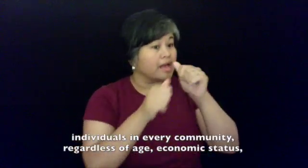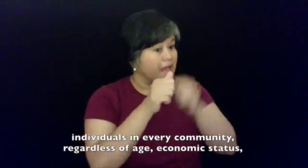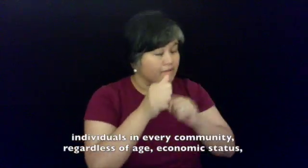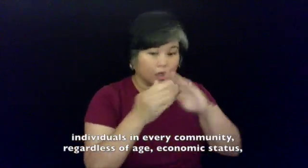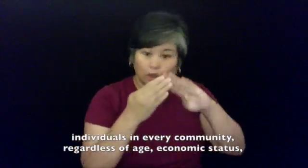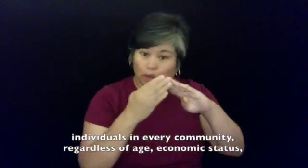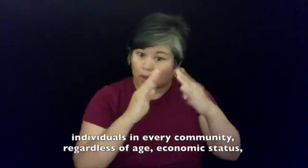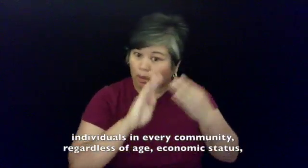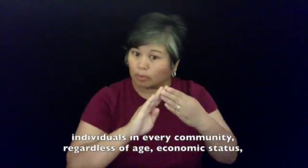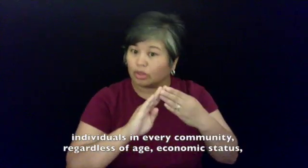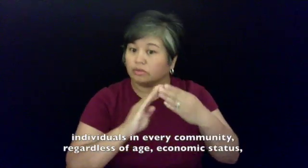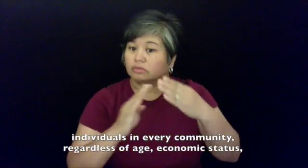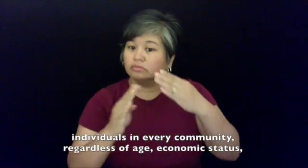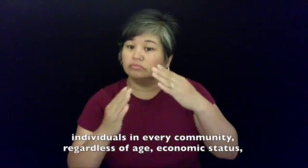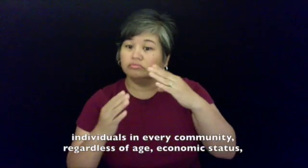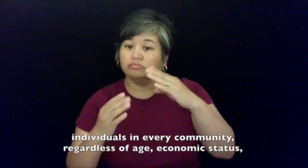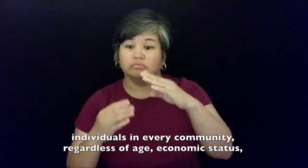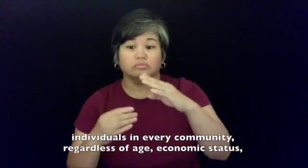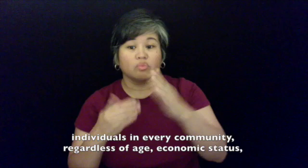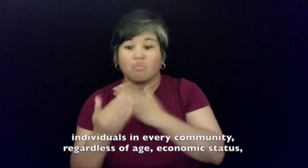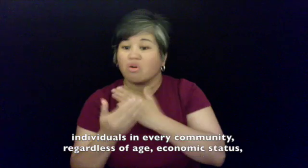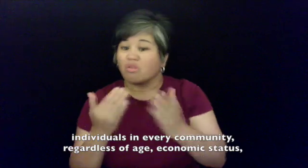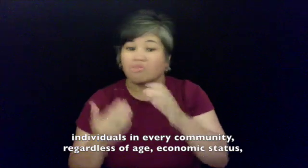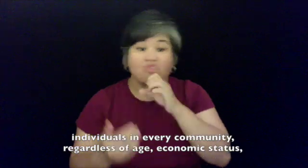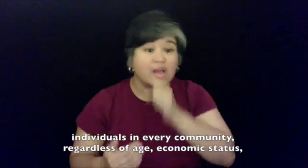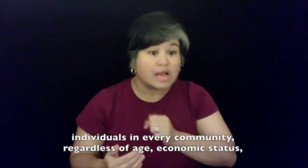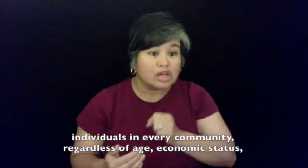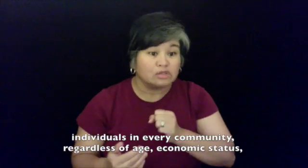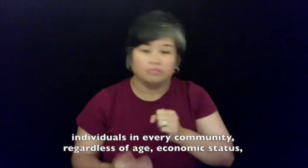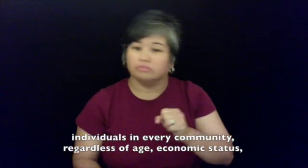individuals in every community, regardless of age, economic status,